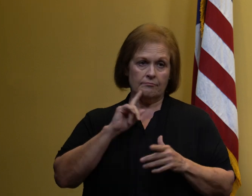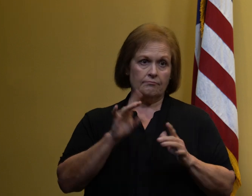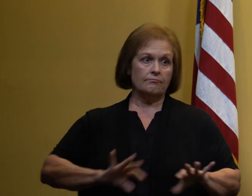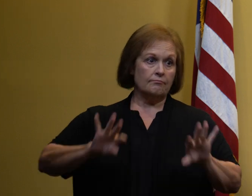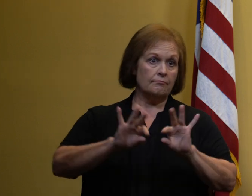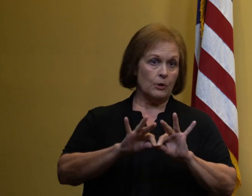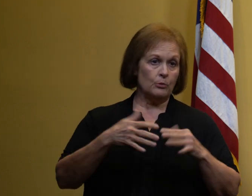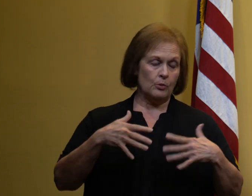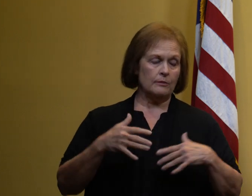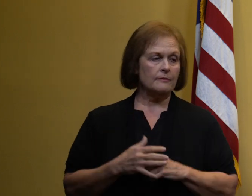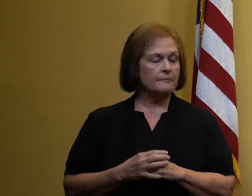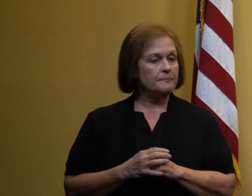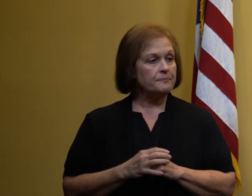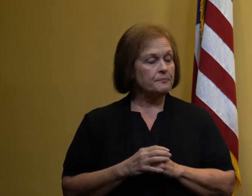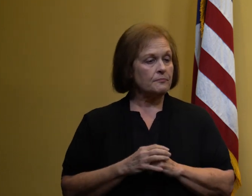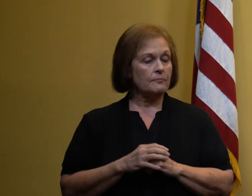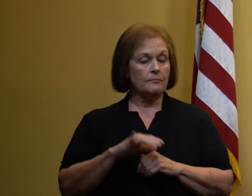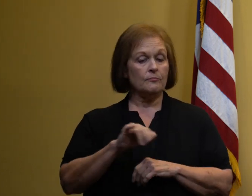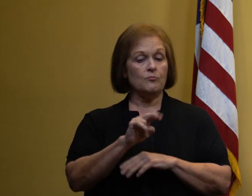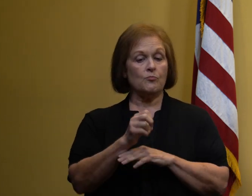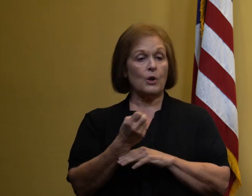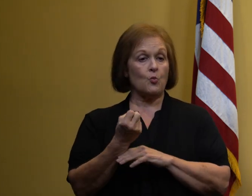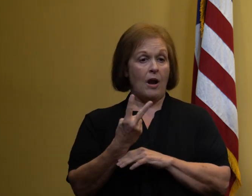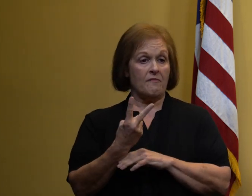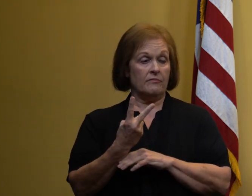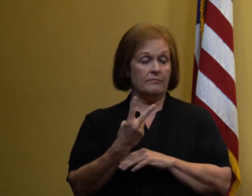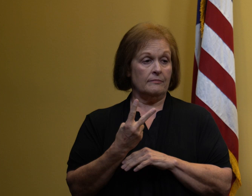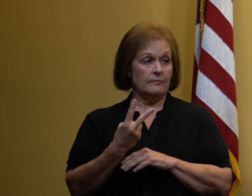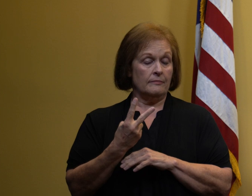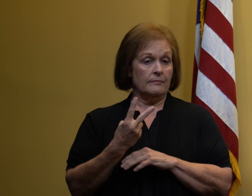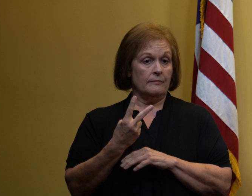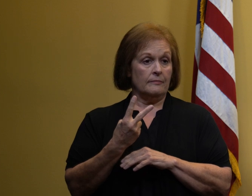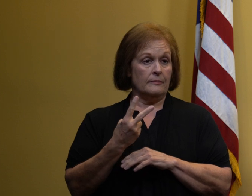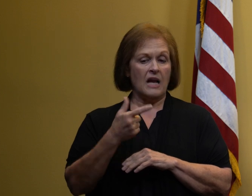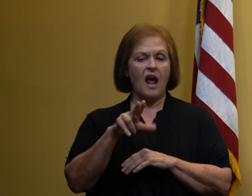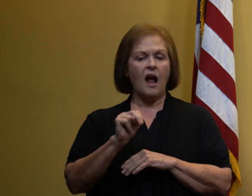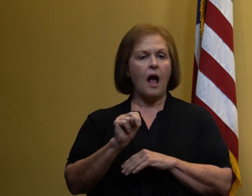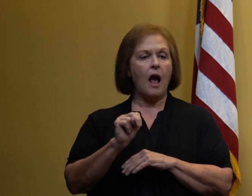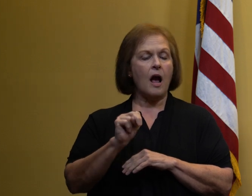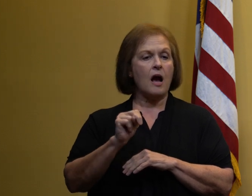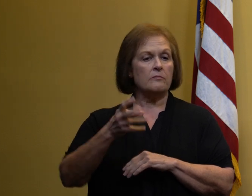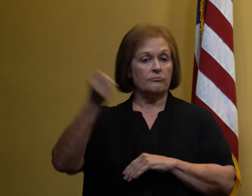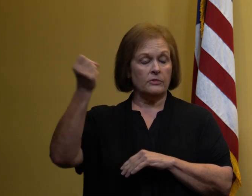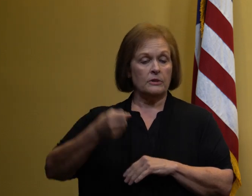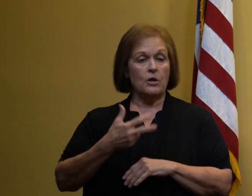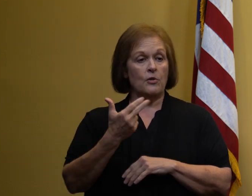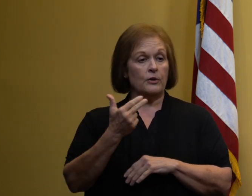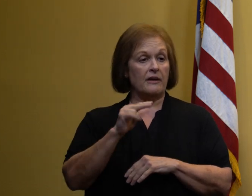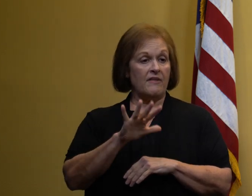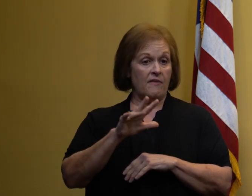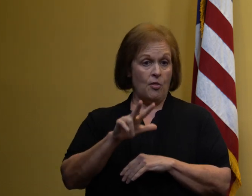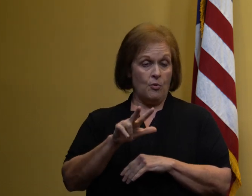Orleans. As of June 12th, give you the gun confiscations,